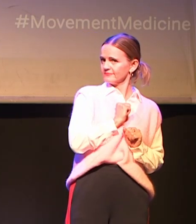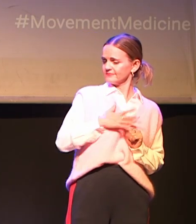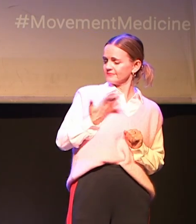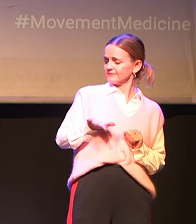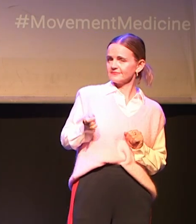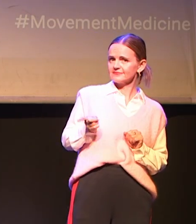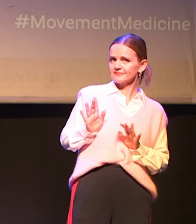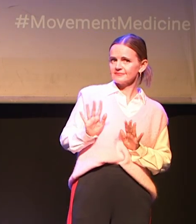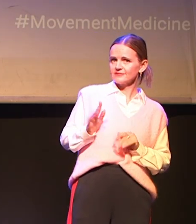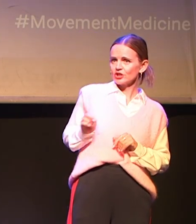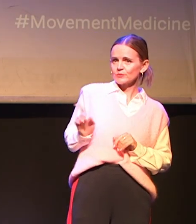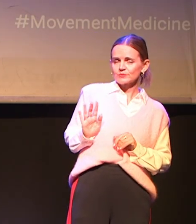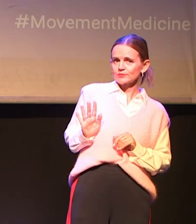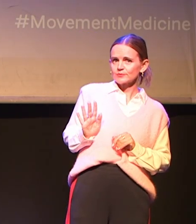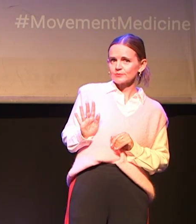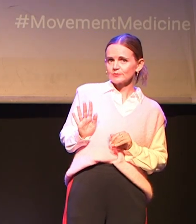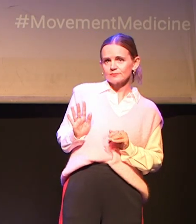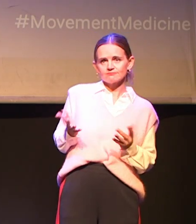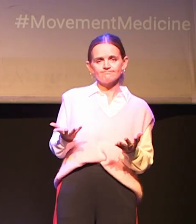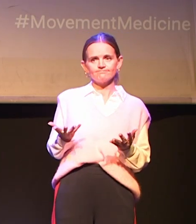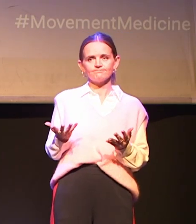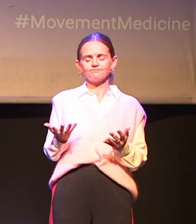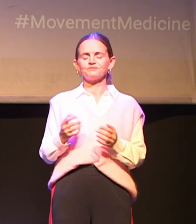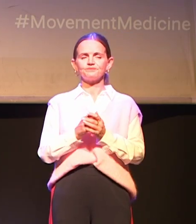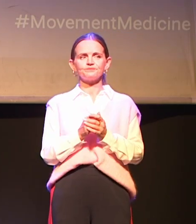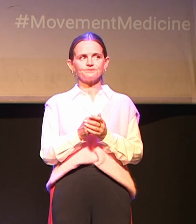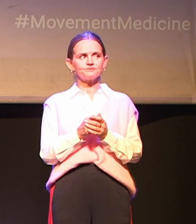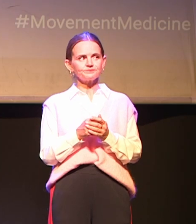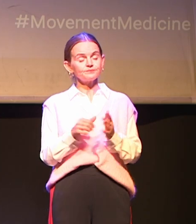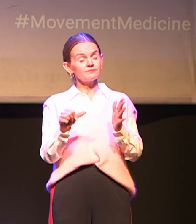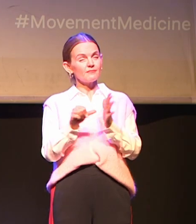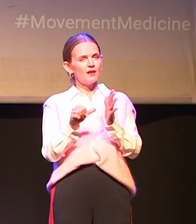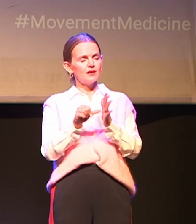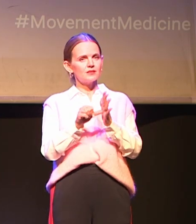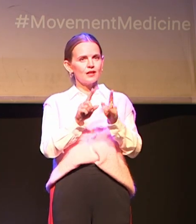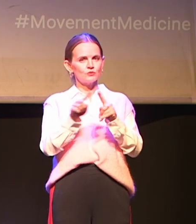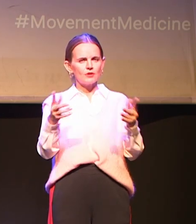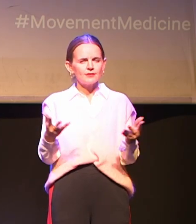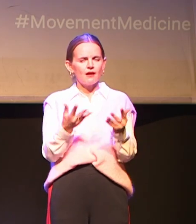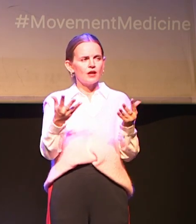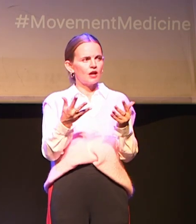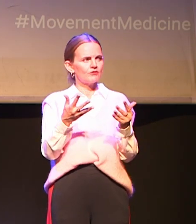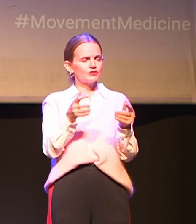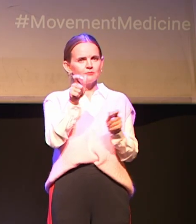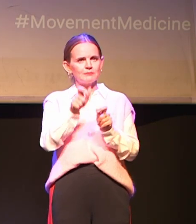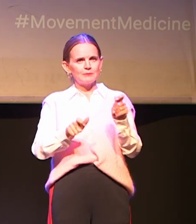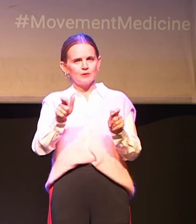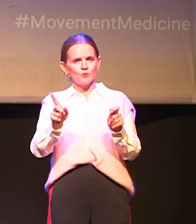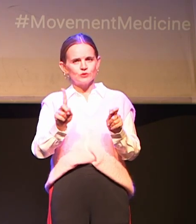how do I? I say one of the hardest things to guide people towards that I think is so necessary for healing is